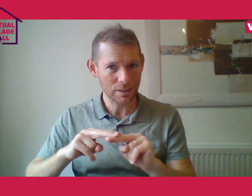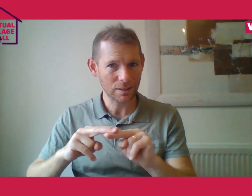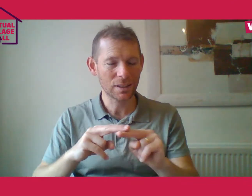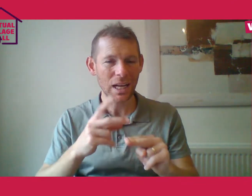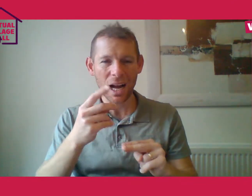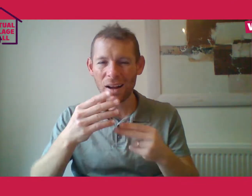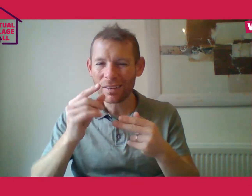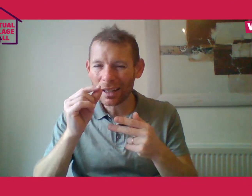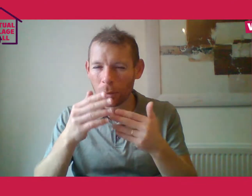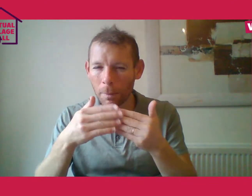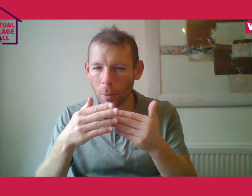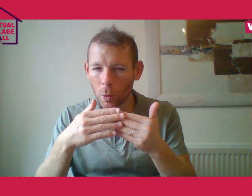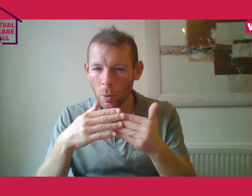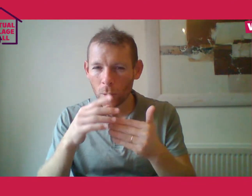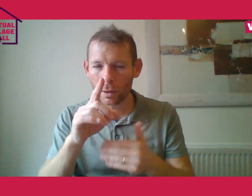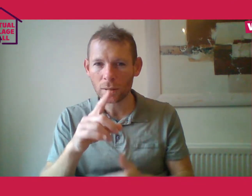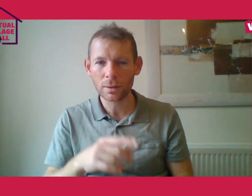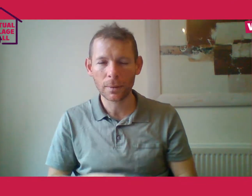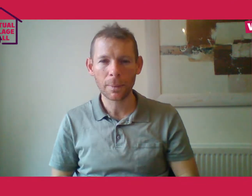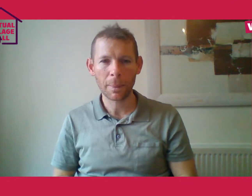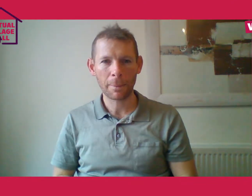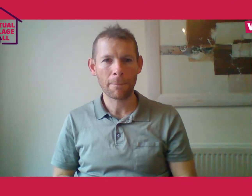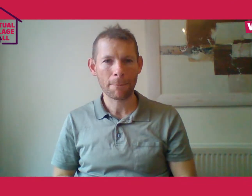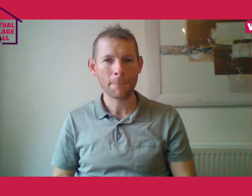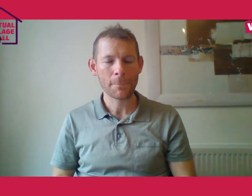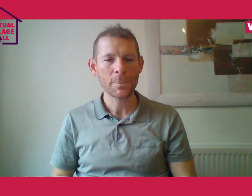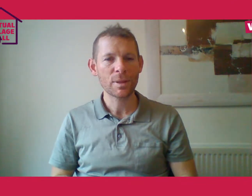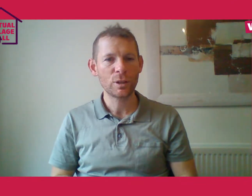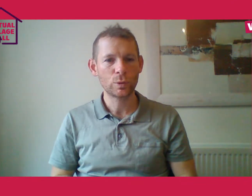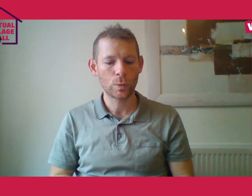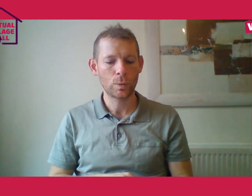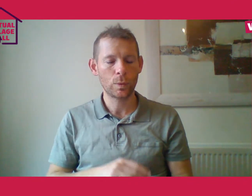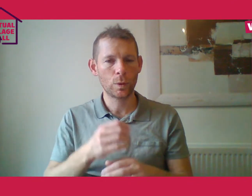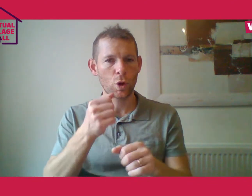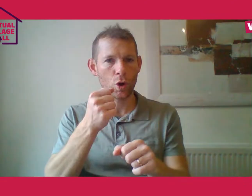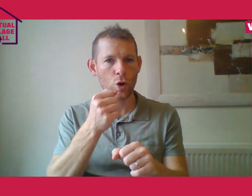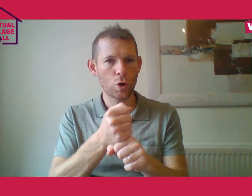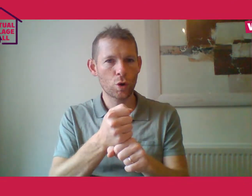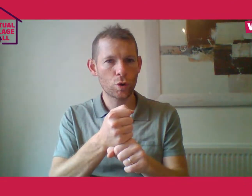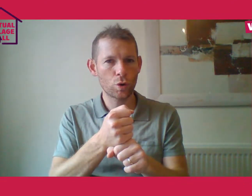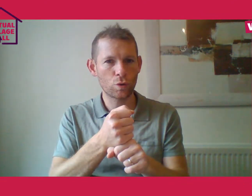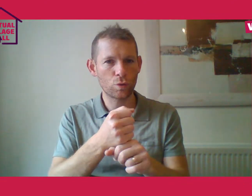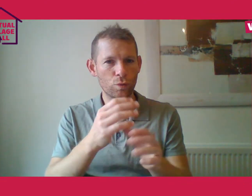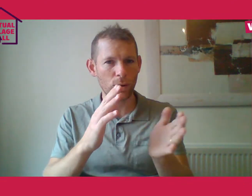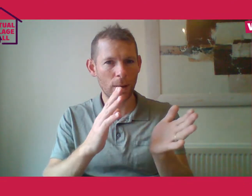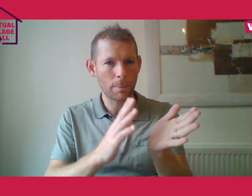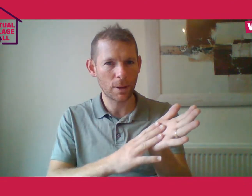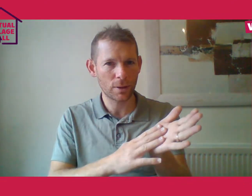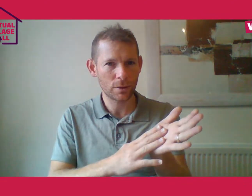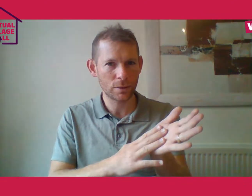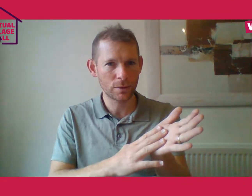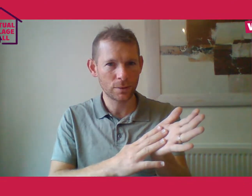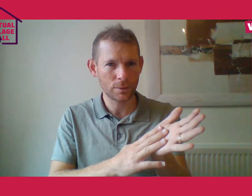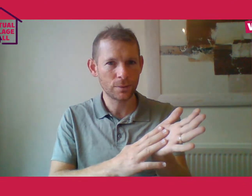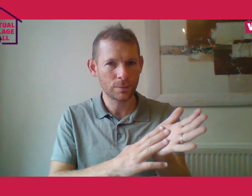enjoyed the recap on the family signs, maybe a couple more actually. So grandmother,